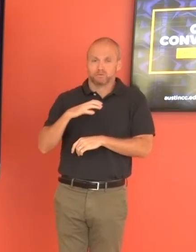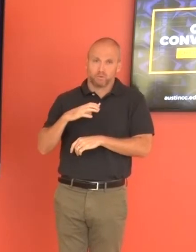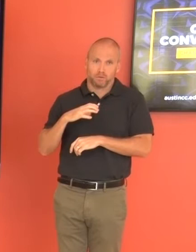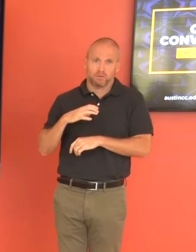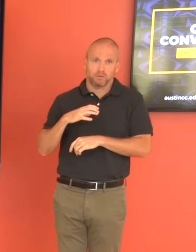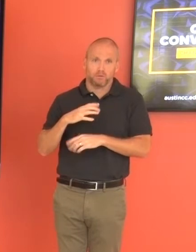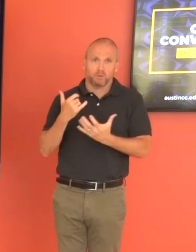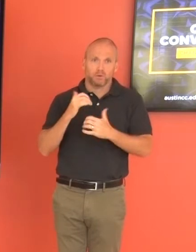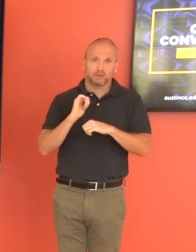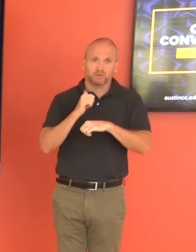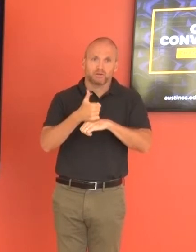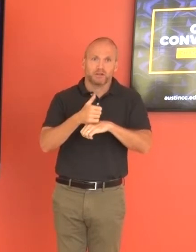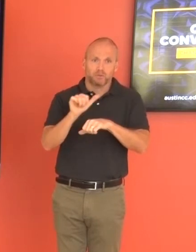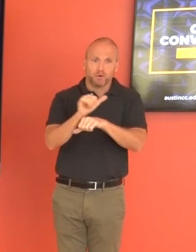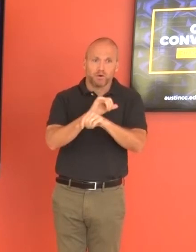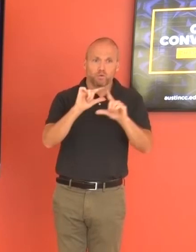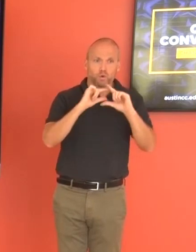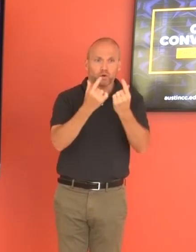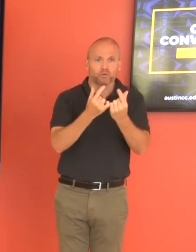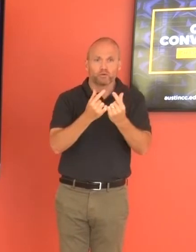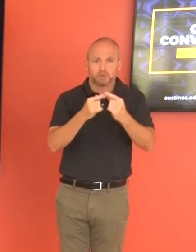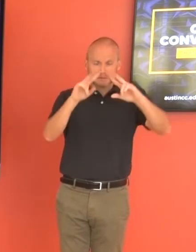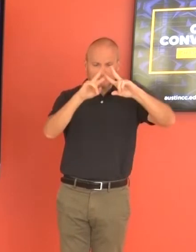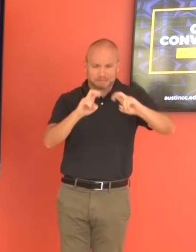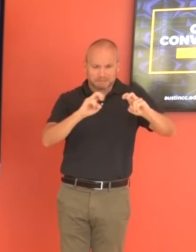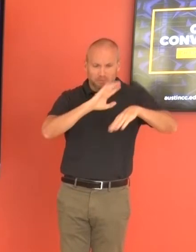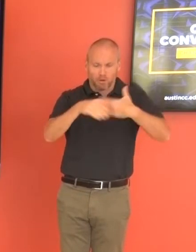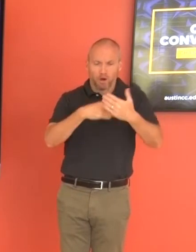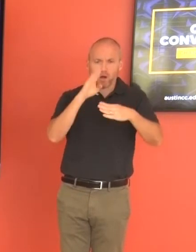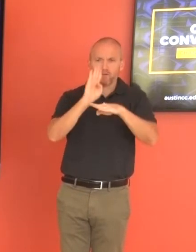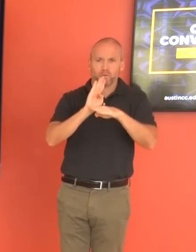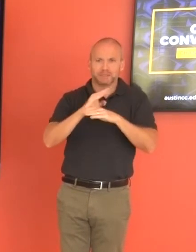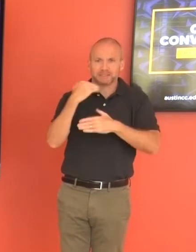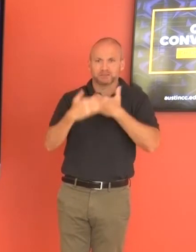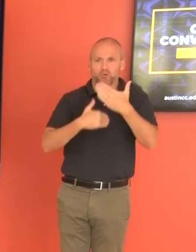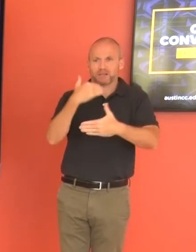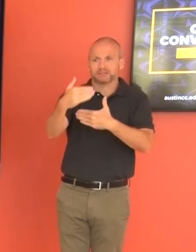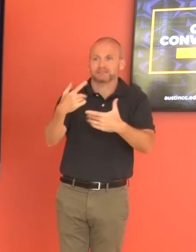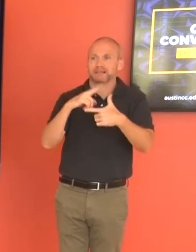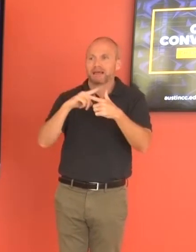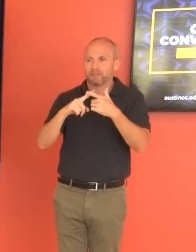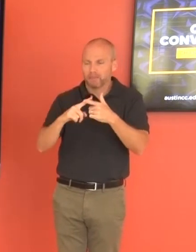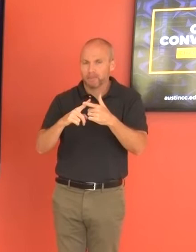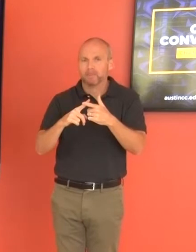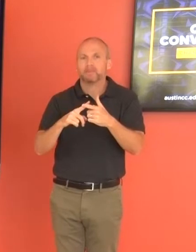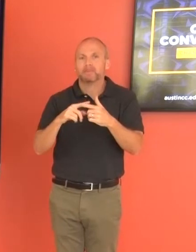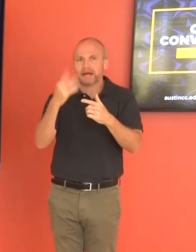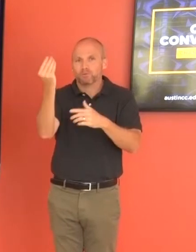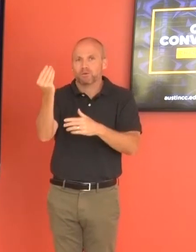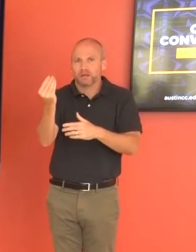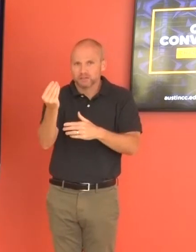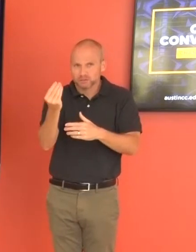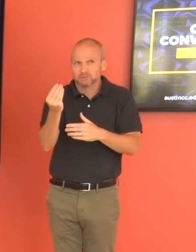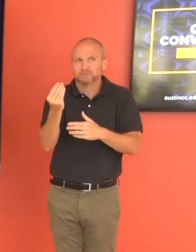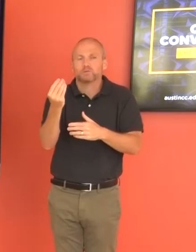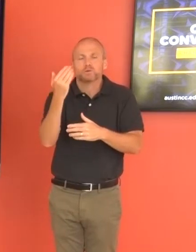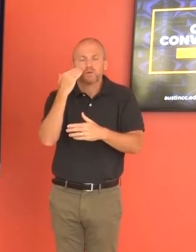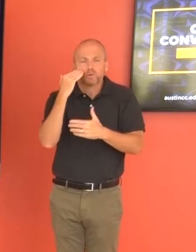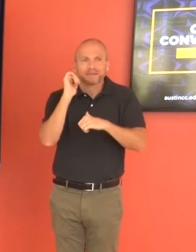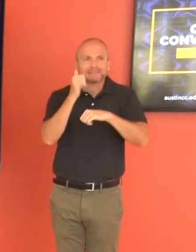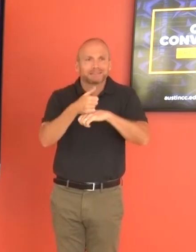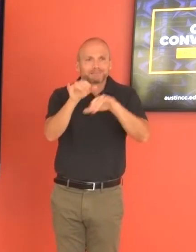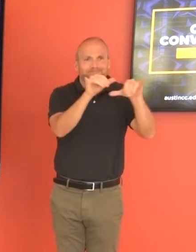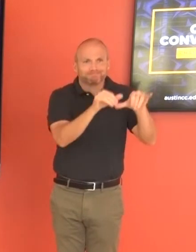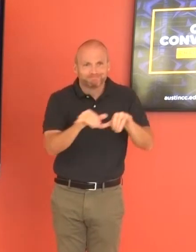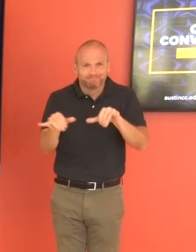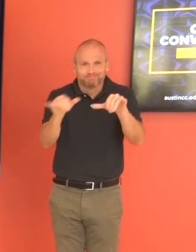of our work groups to look at our business processes. And that will allow us to have those affinities across our locations because we